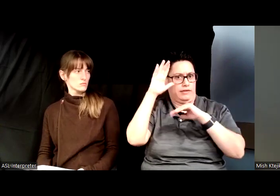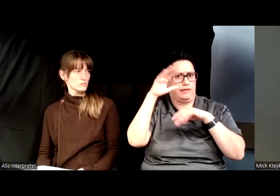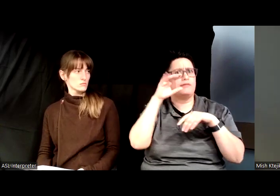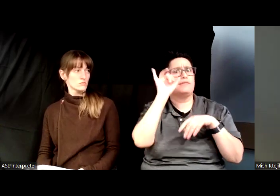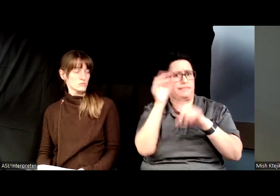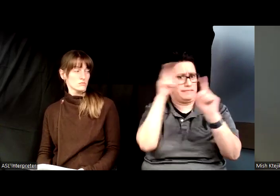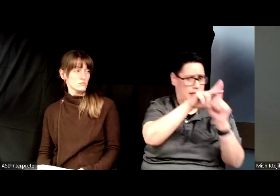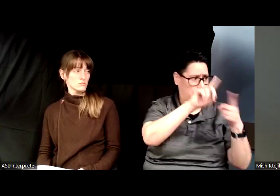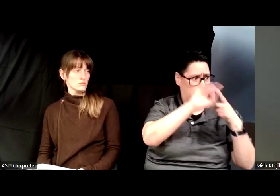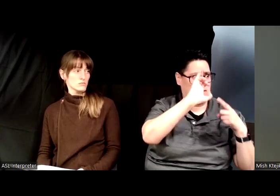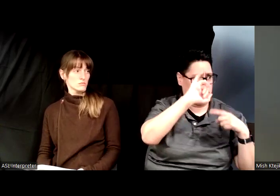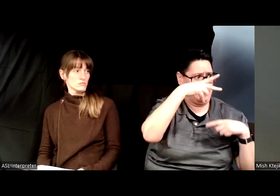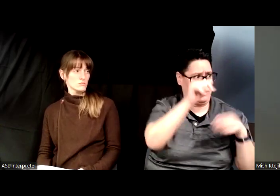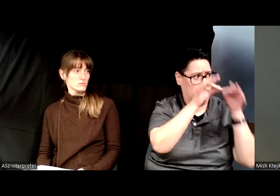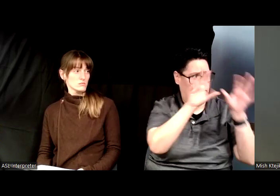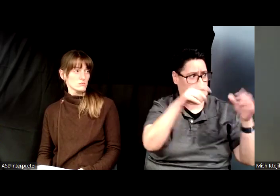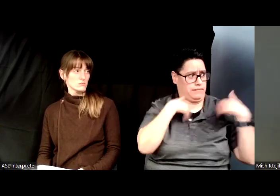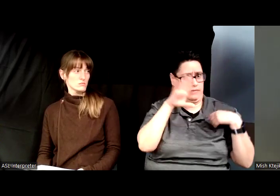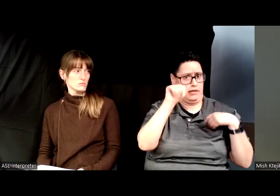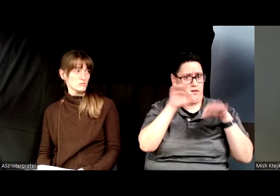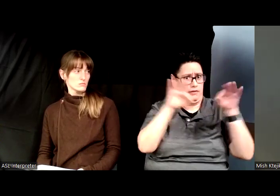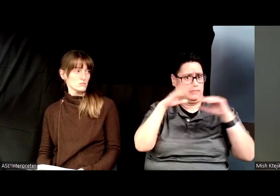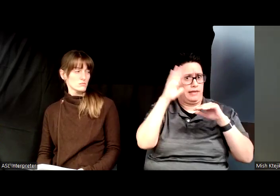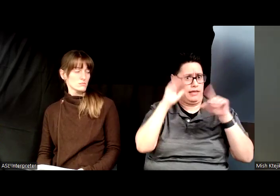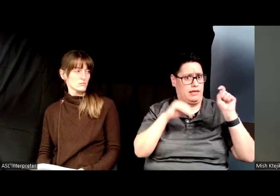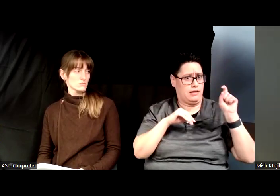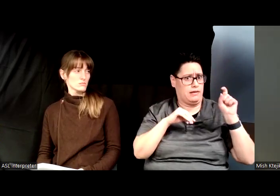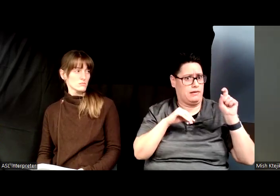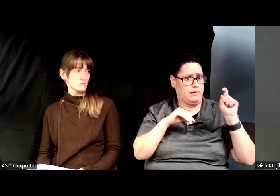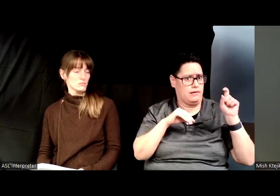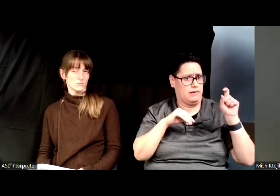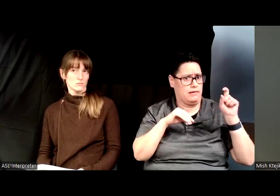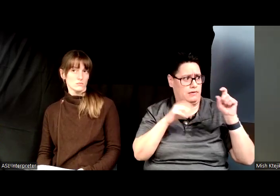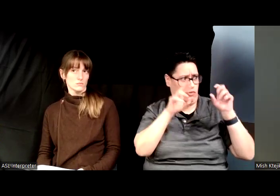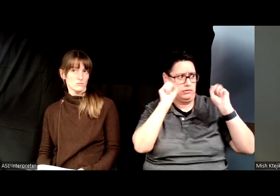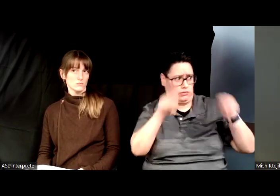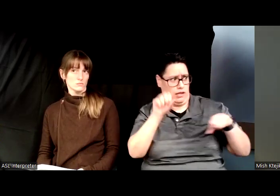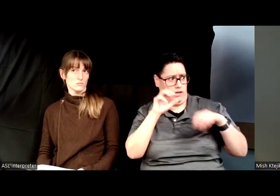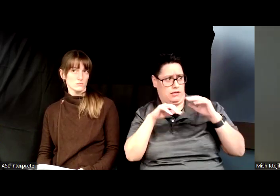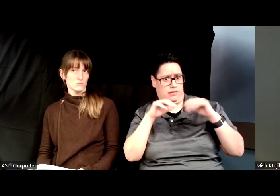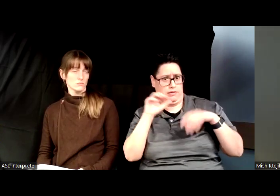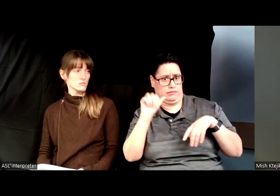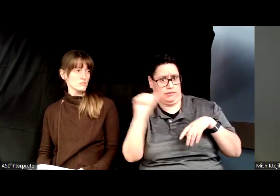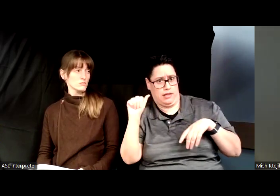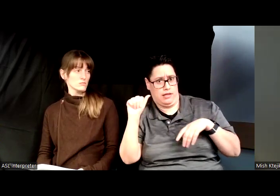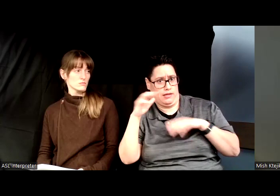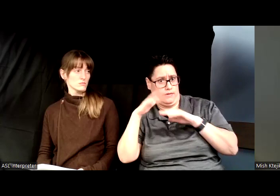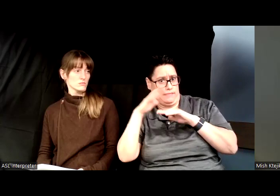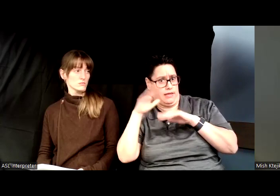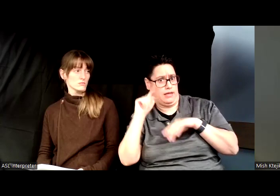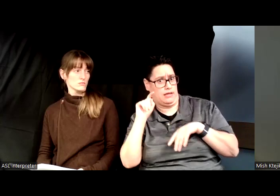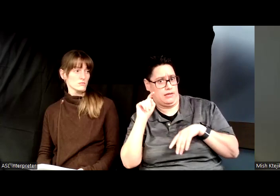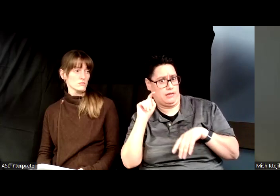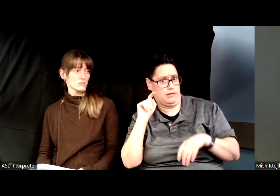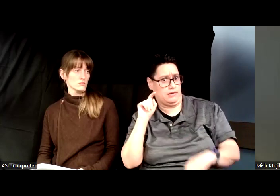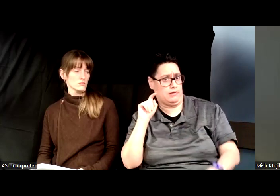So is it, do we want all, are we saying all interpreters need to have a BA degree or above? Is that the question?